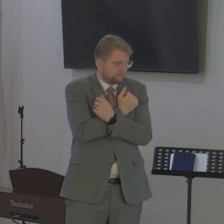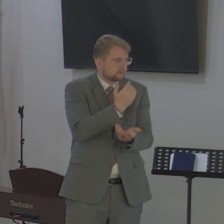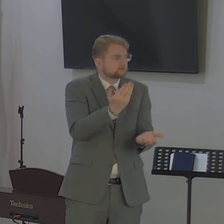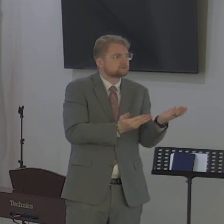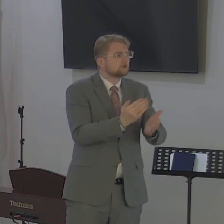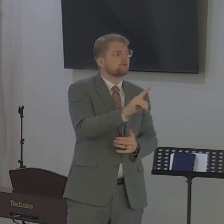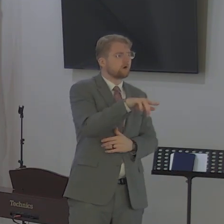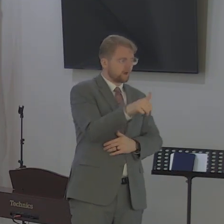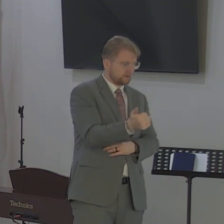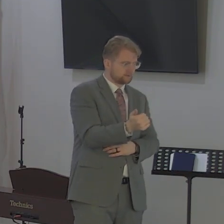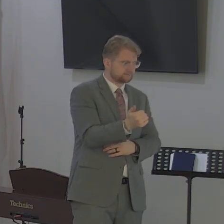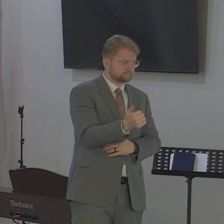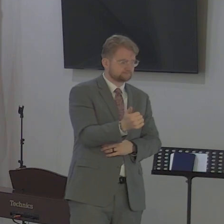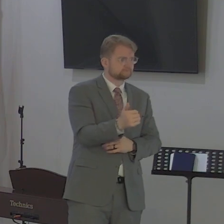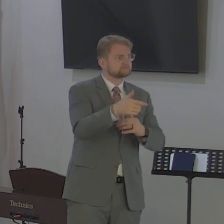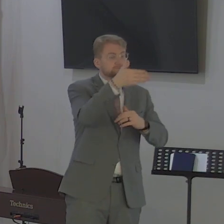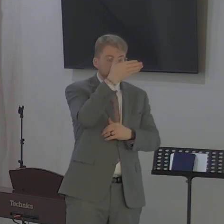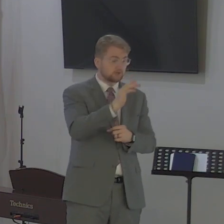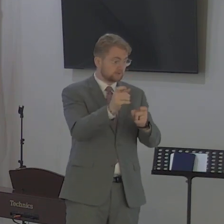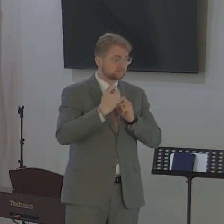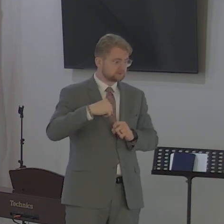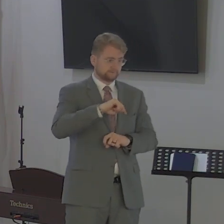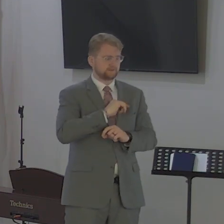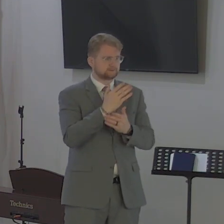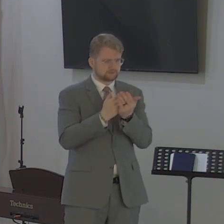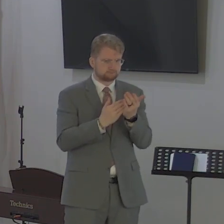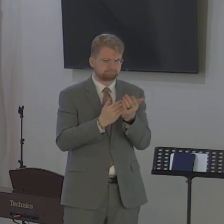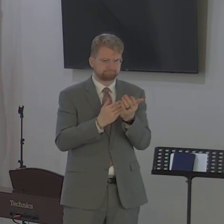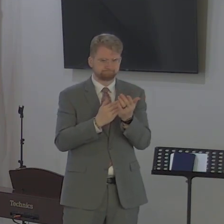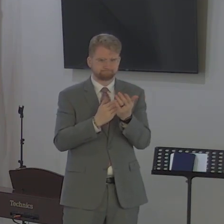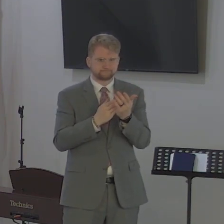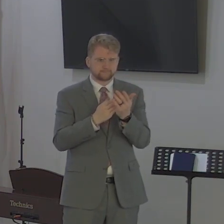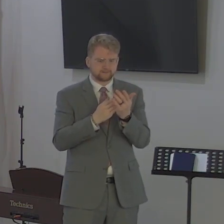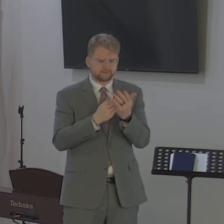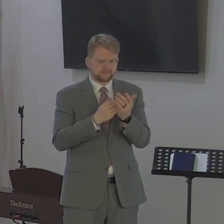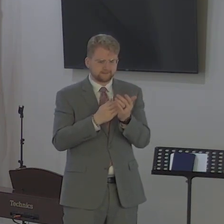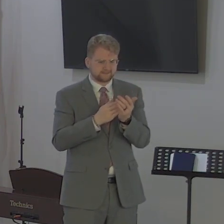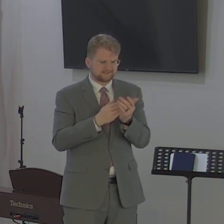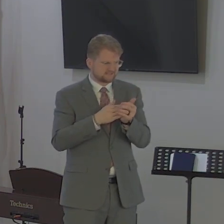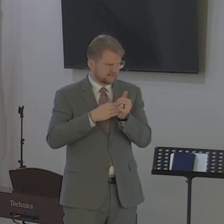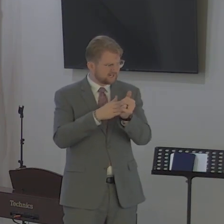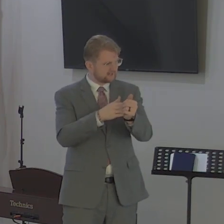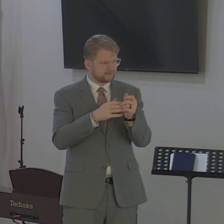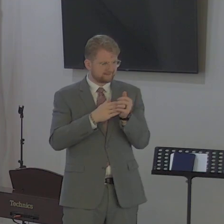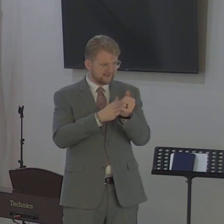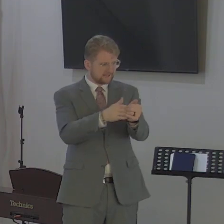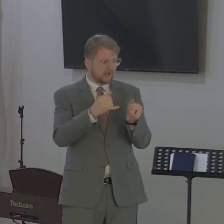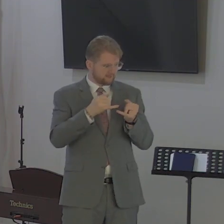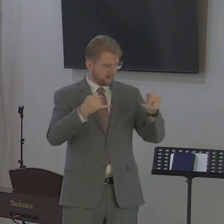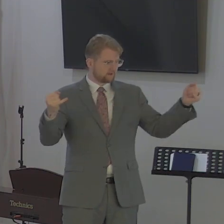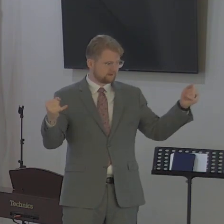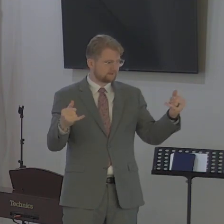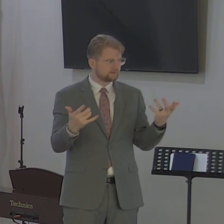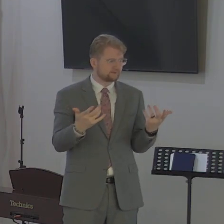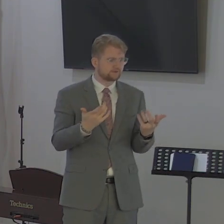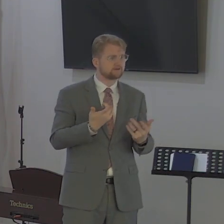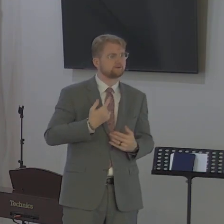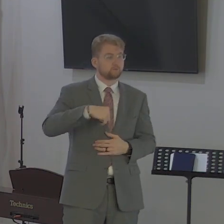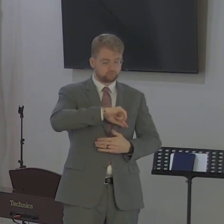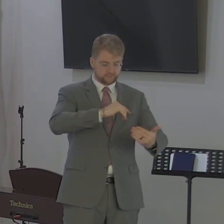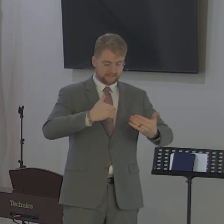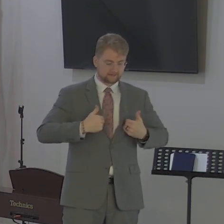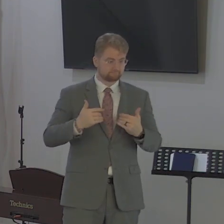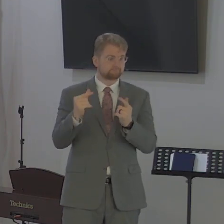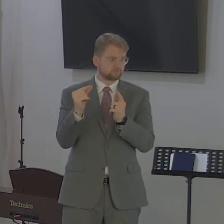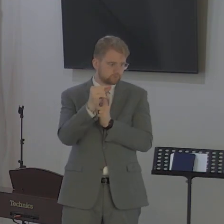another. Now, God has given us some guidelines, has he not? He sure has. He's given us the guidelines. It's called the Word of God. If